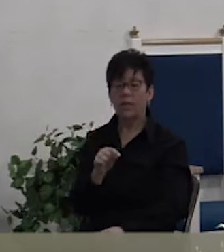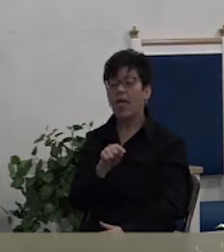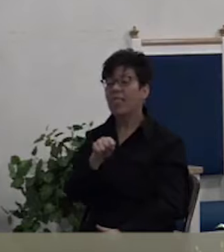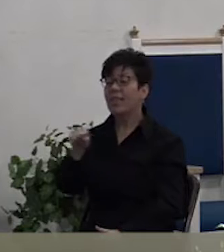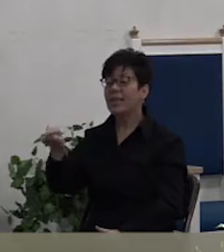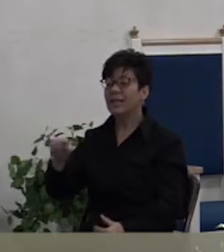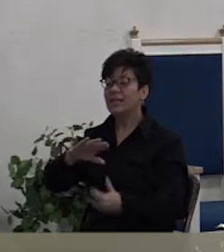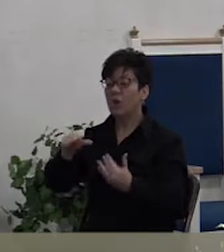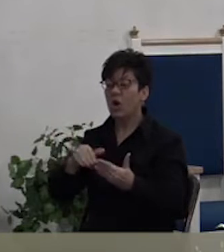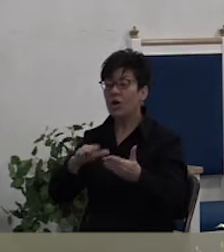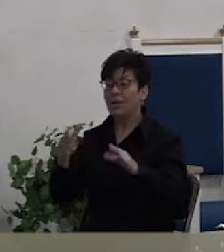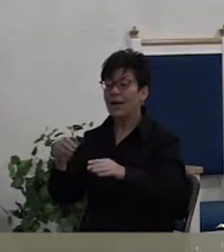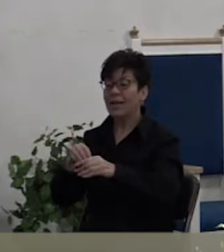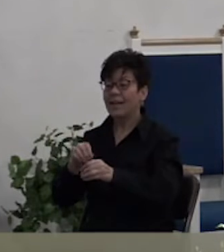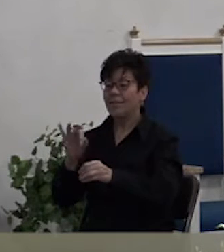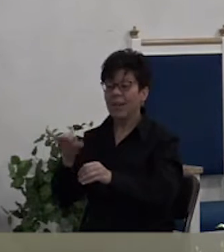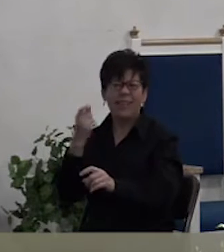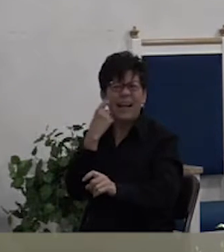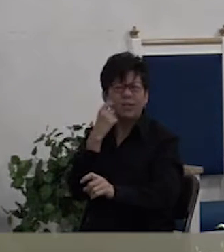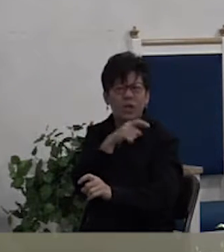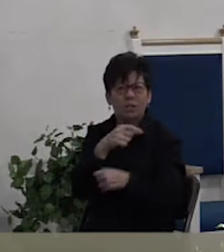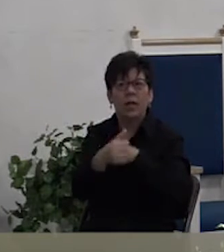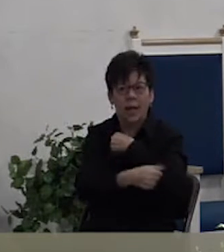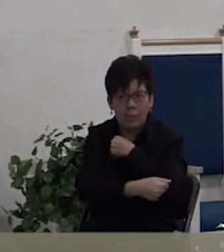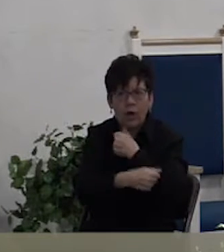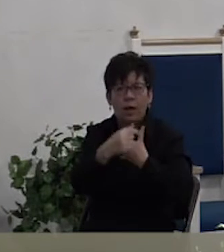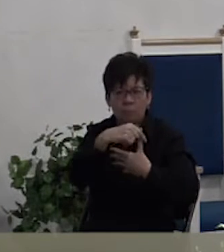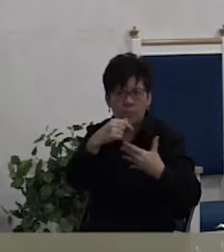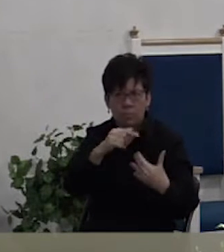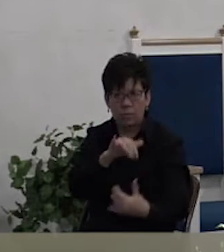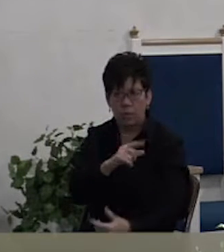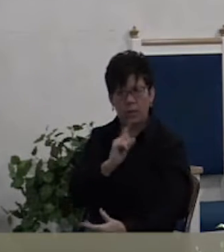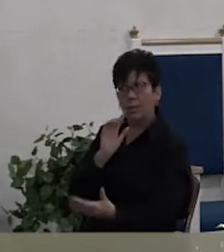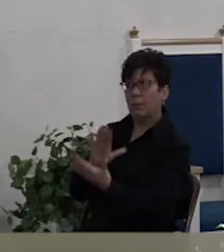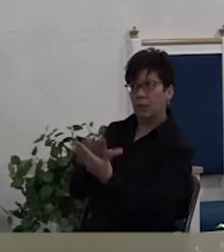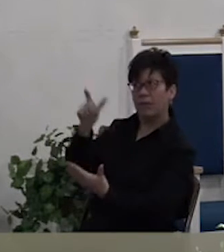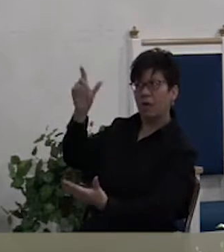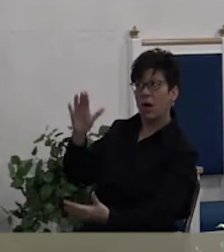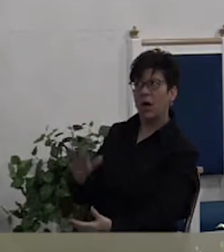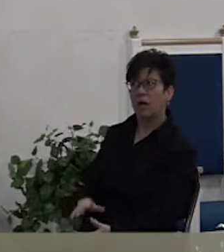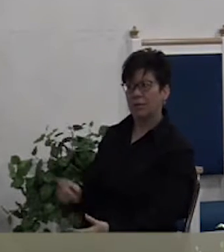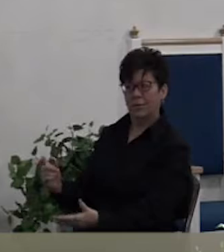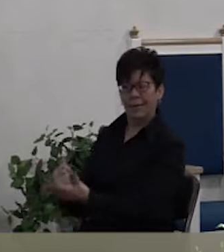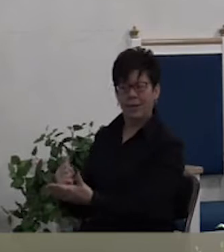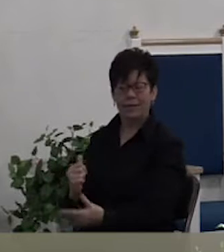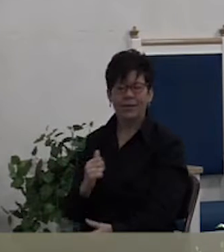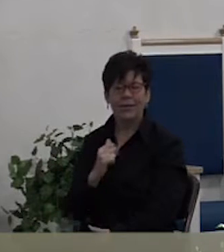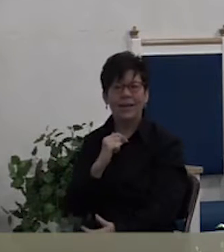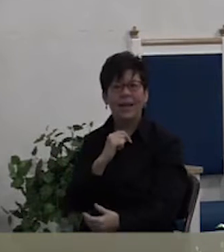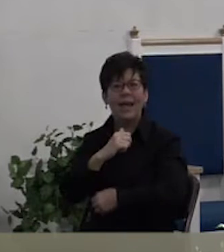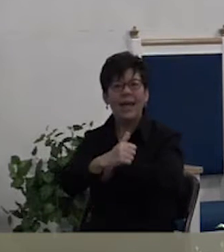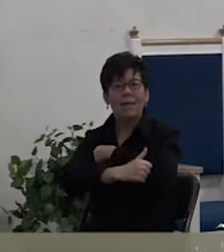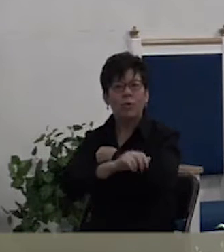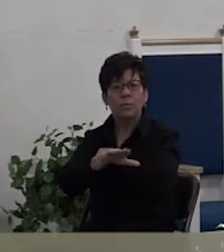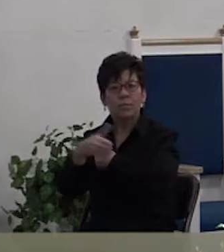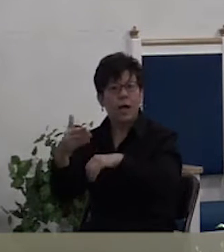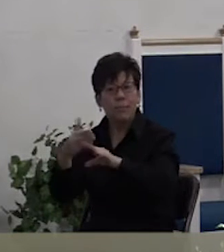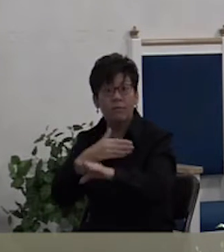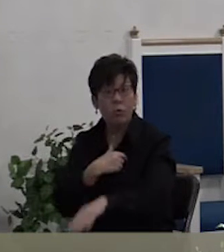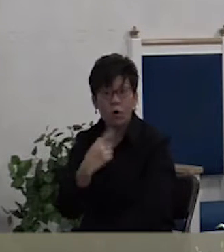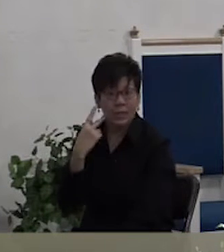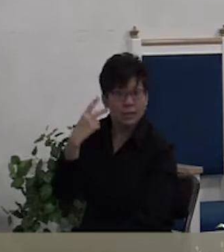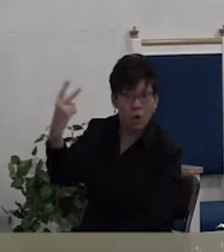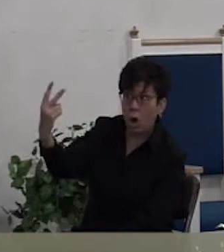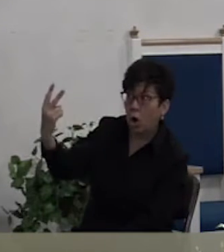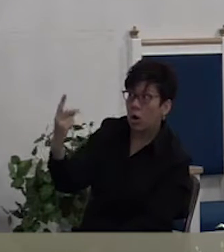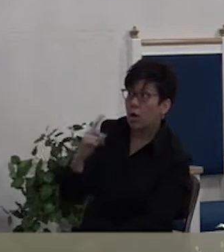all died in faith. They believed God. Amen. Abraham died before he even saw